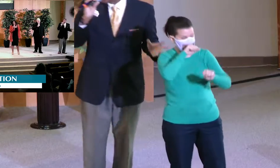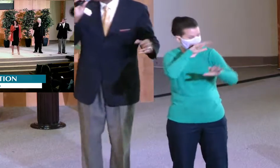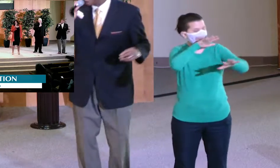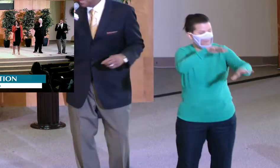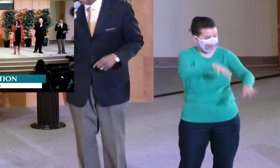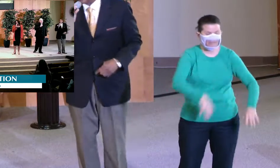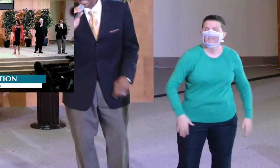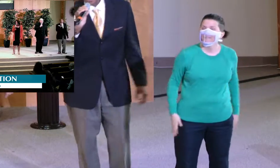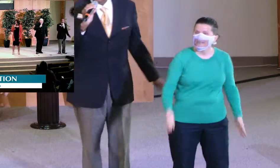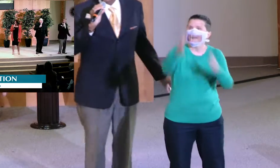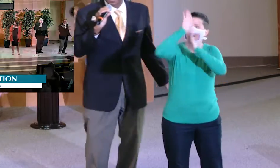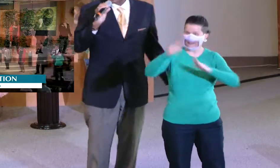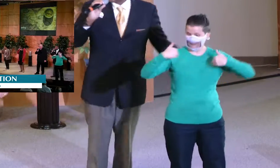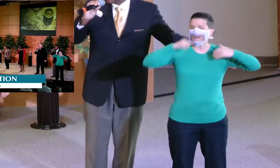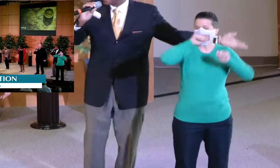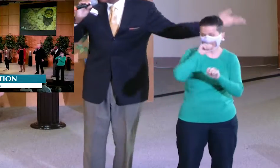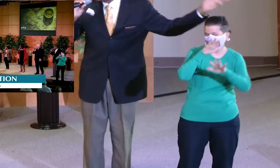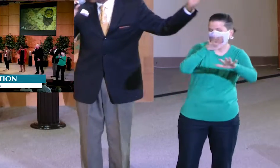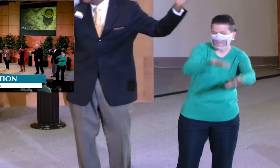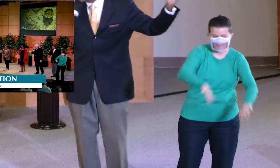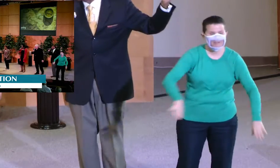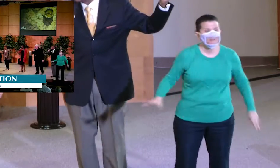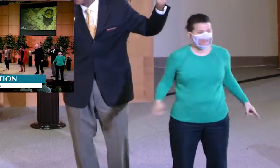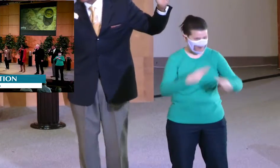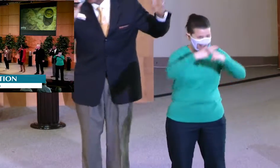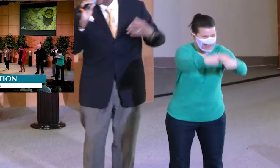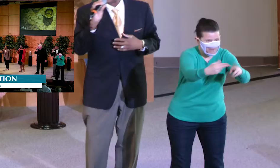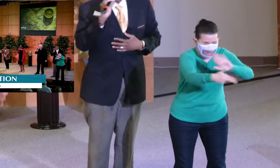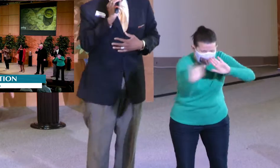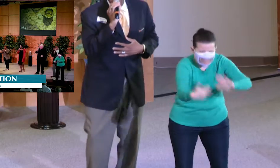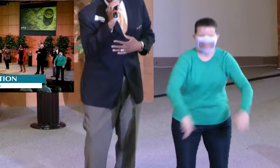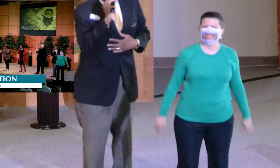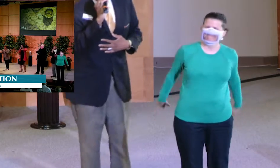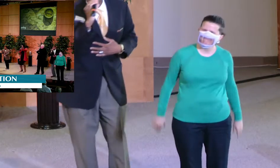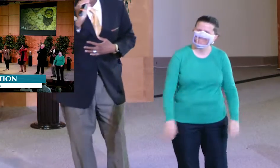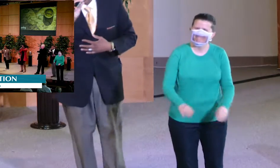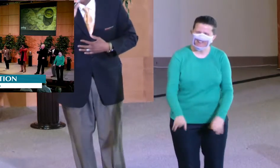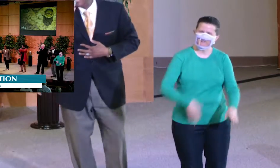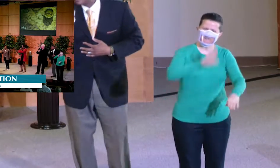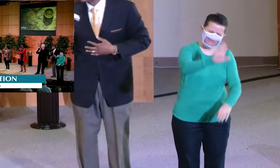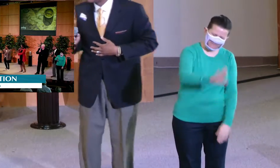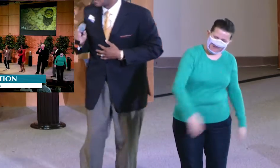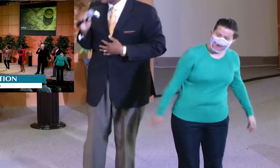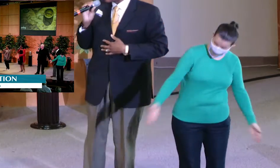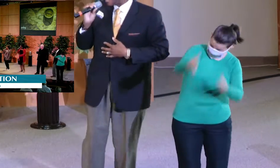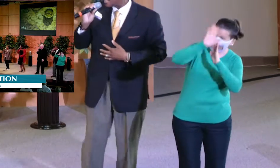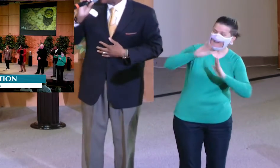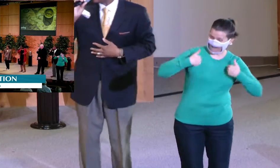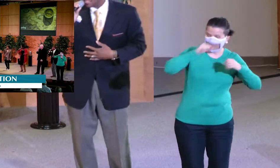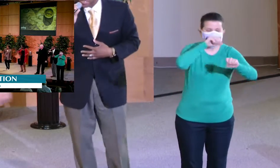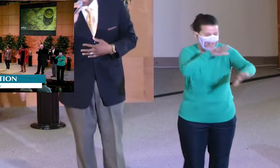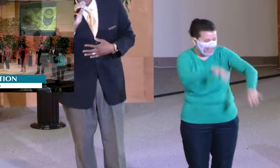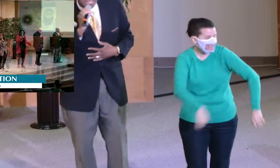blessing. God's got a blessing. God's got a blessing. God's got a blessing. With your name on it. With your name on it. God's got a blessing.